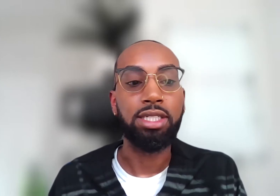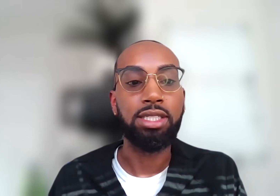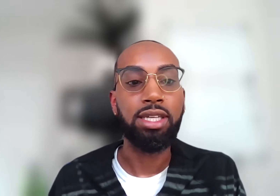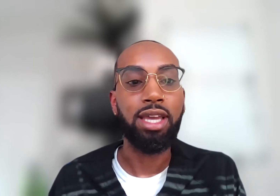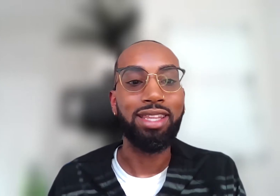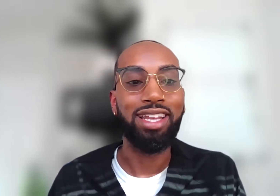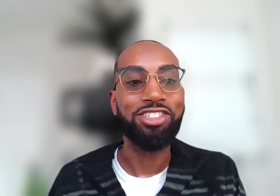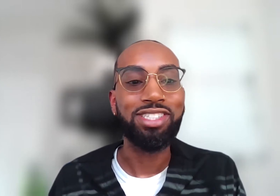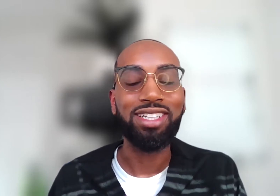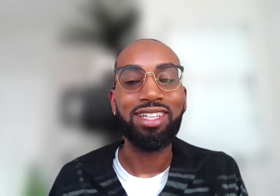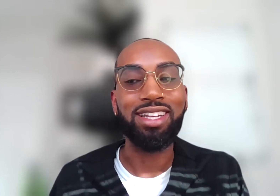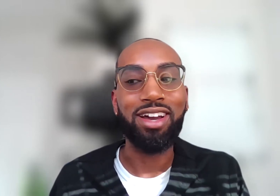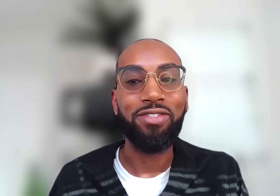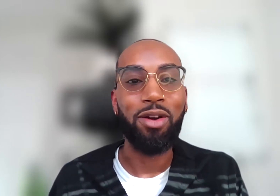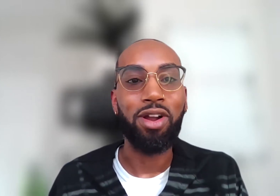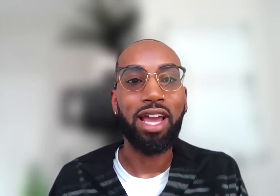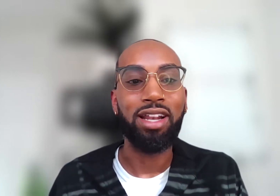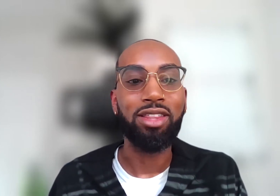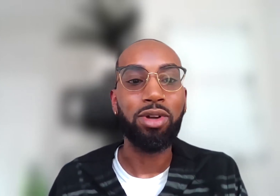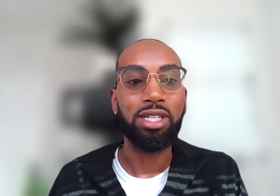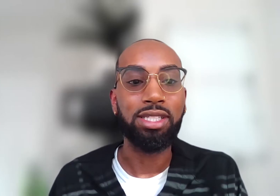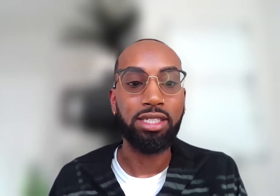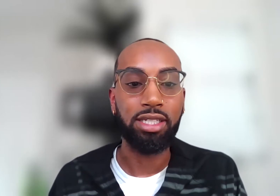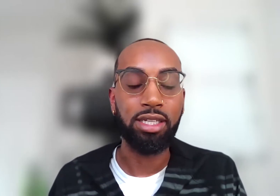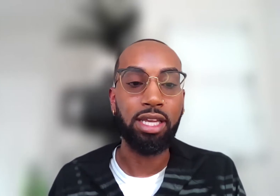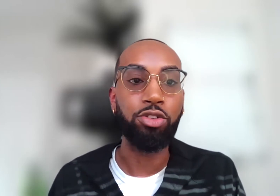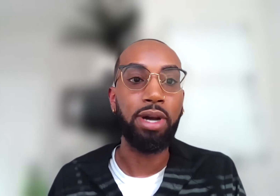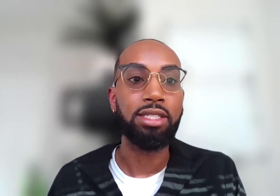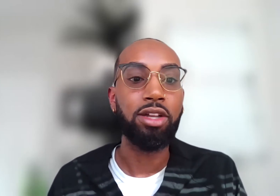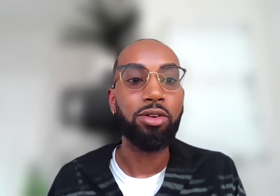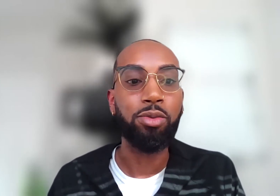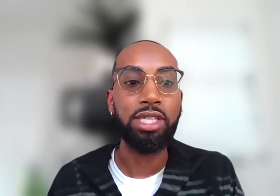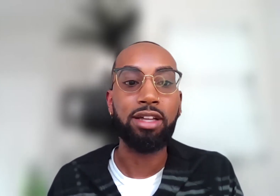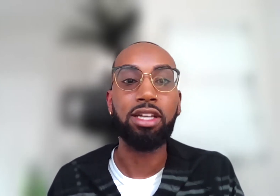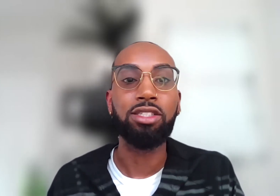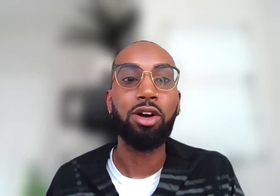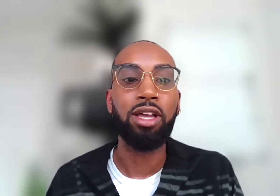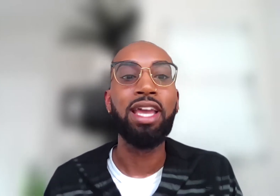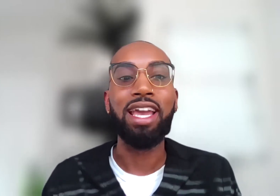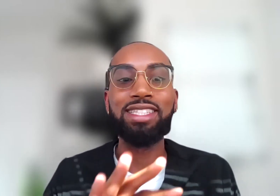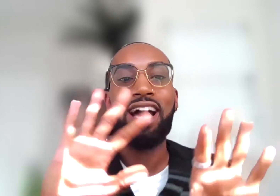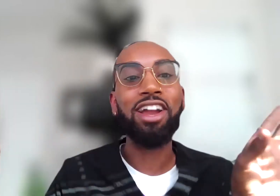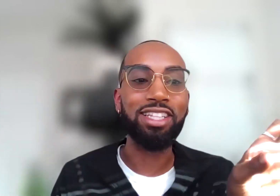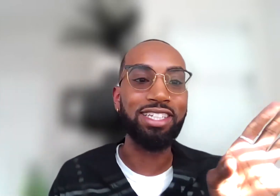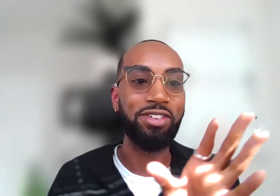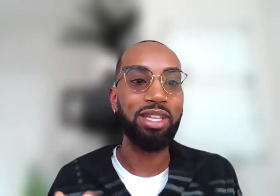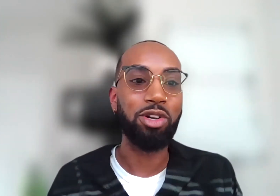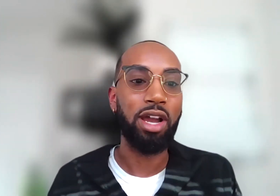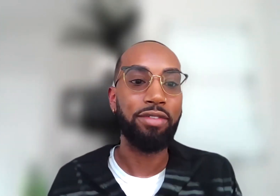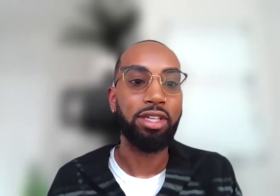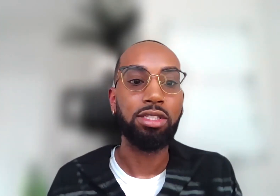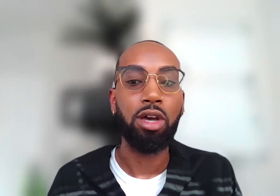Washington, D.C. And then interestingly enough, I work at another organization in DuPont Circle, which has a entirely